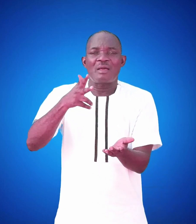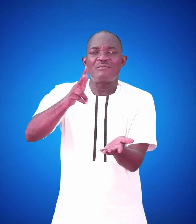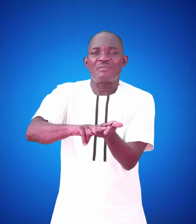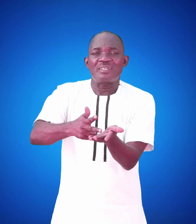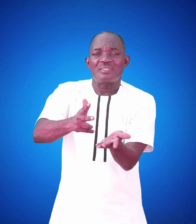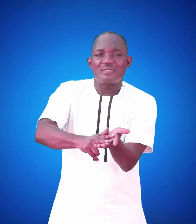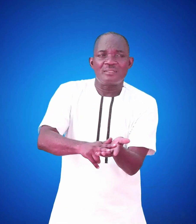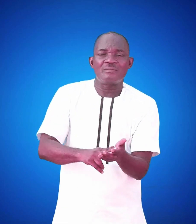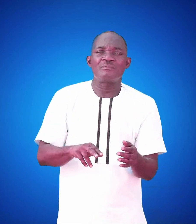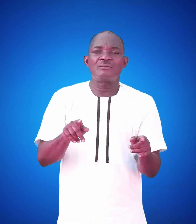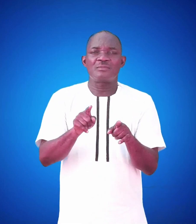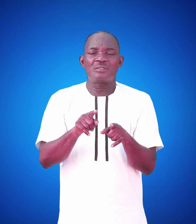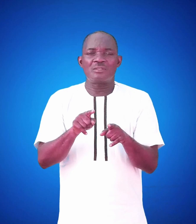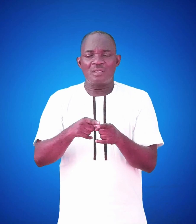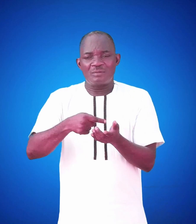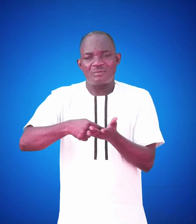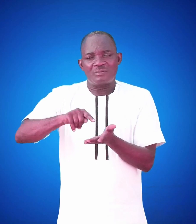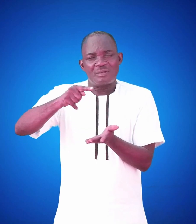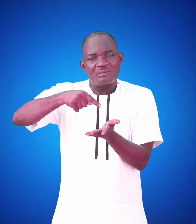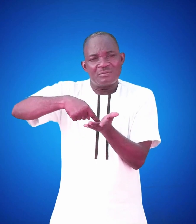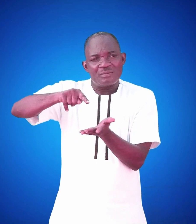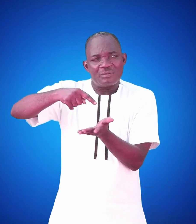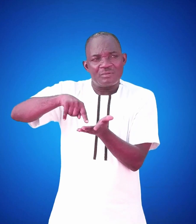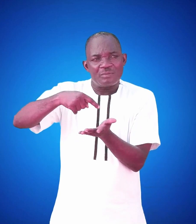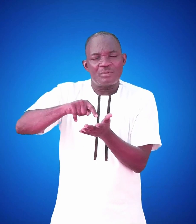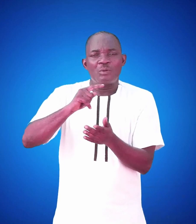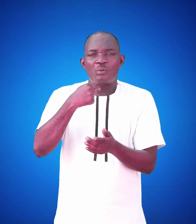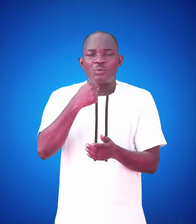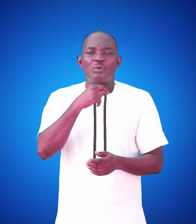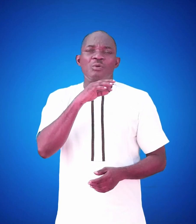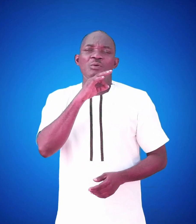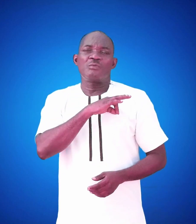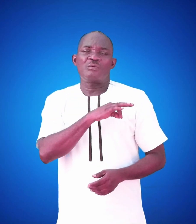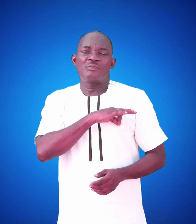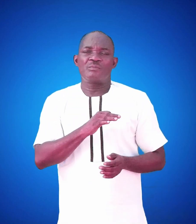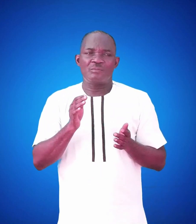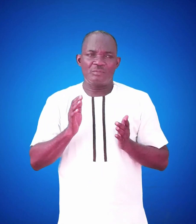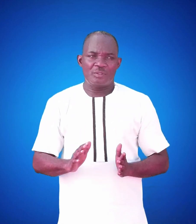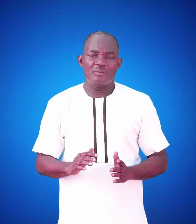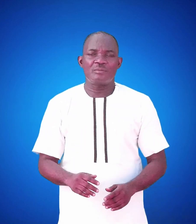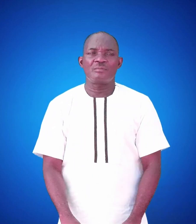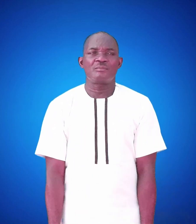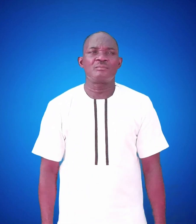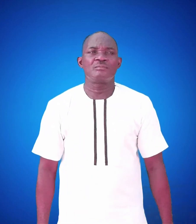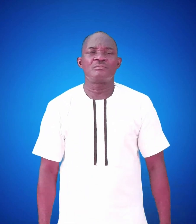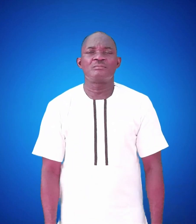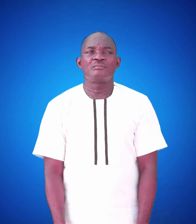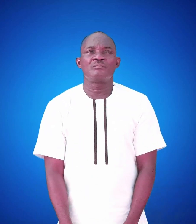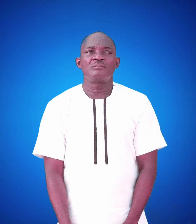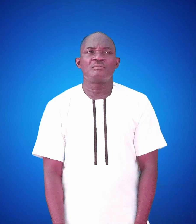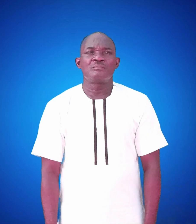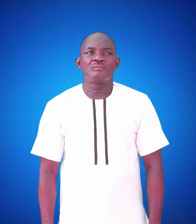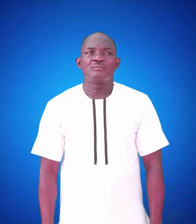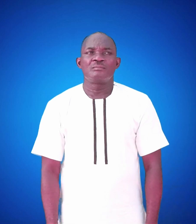validation, and scoring of potential beneficiaries.